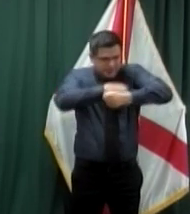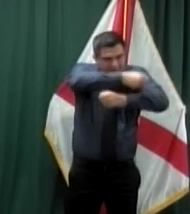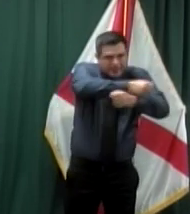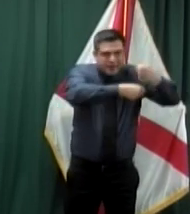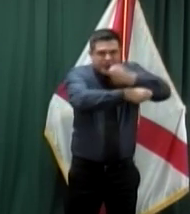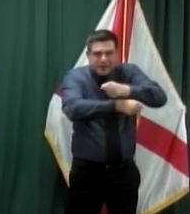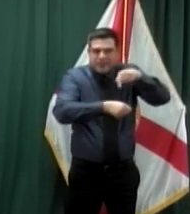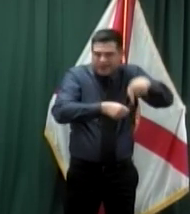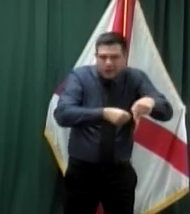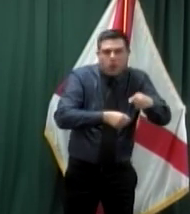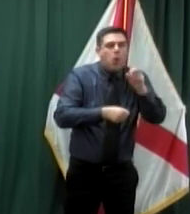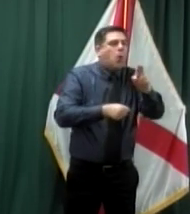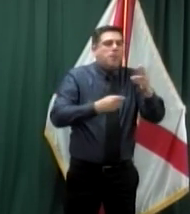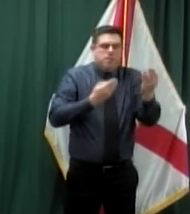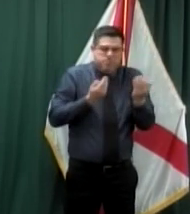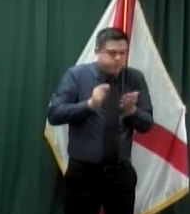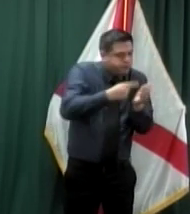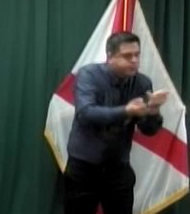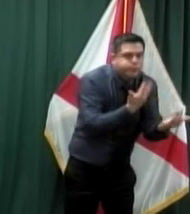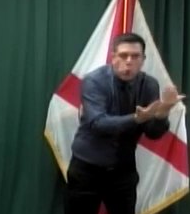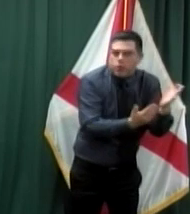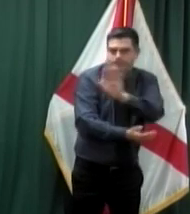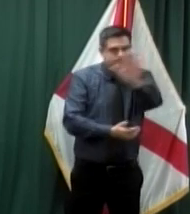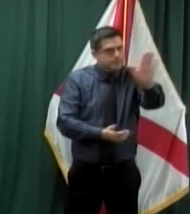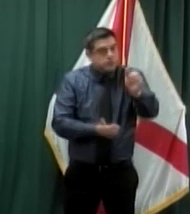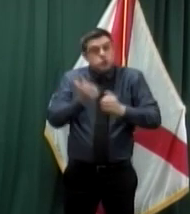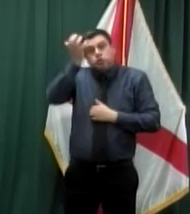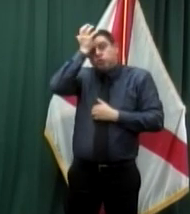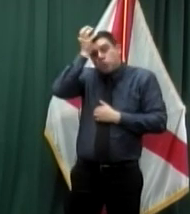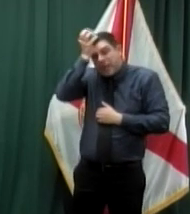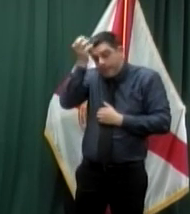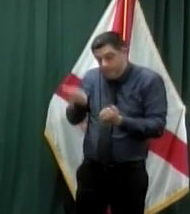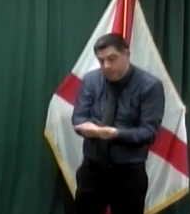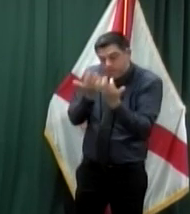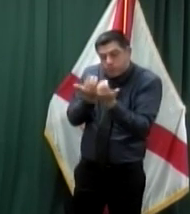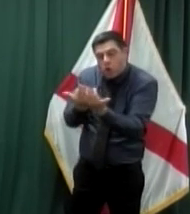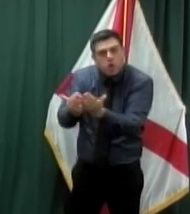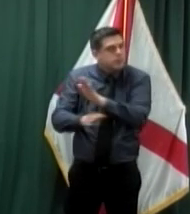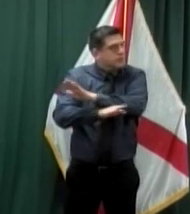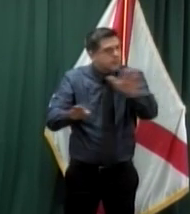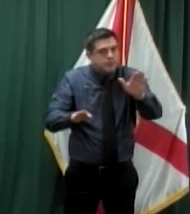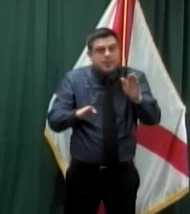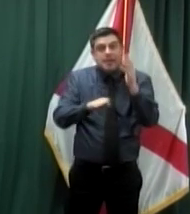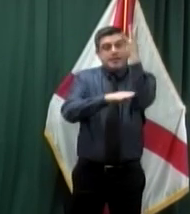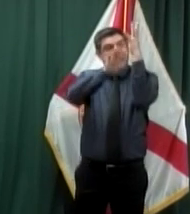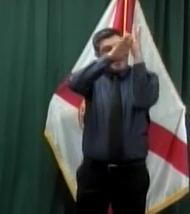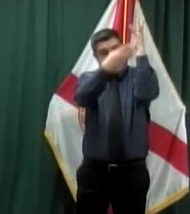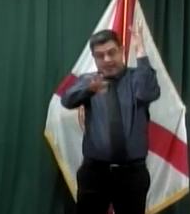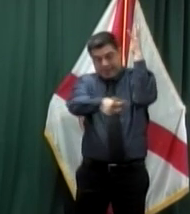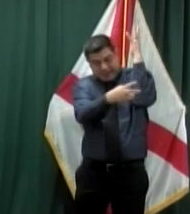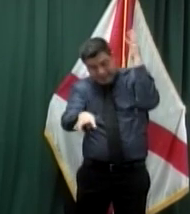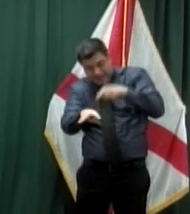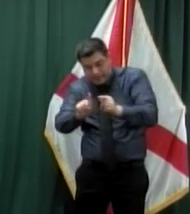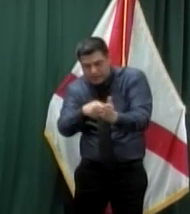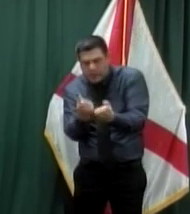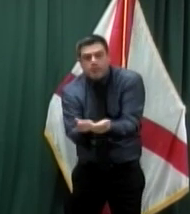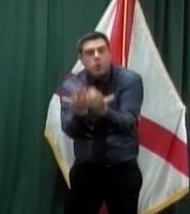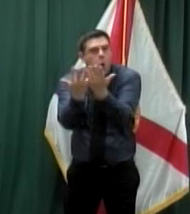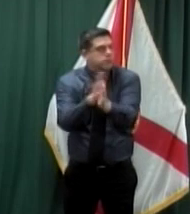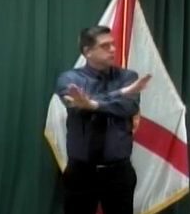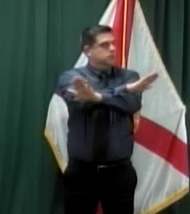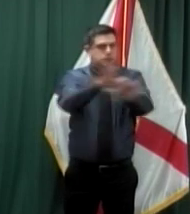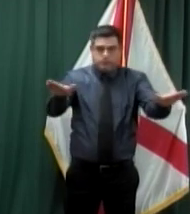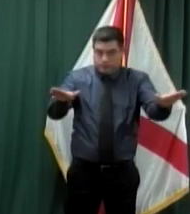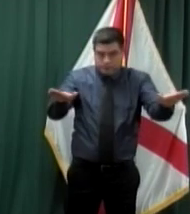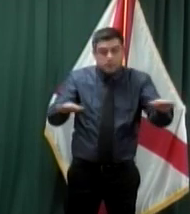open incineration without an authorized burn permit from the Florida Forest Service. One of the leading